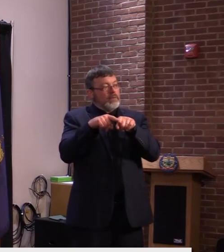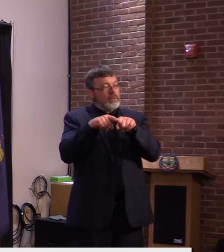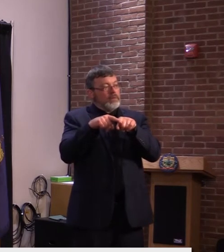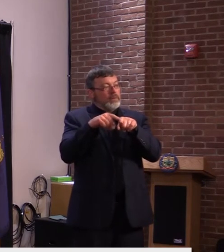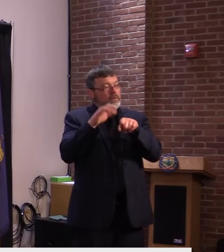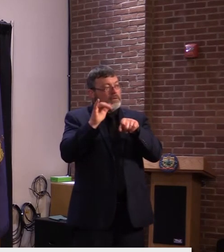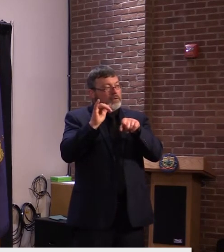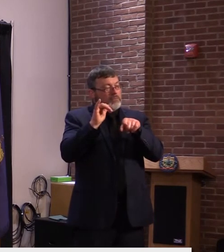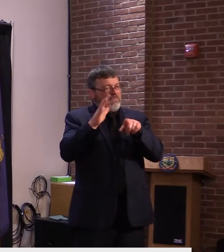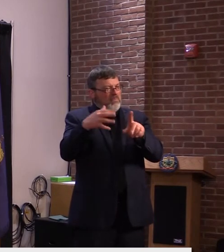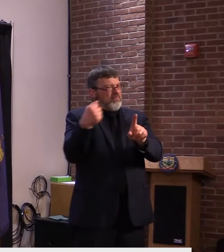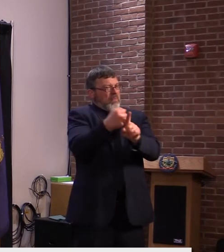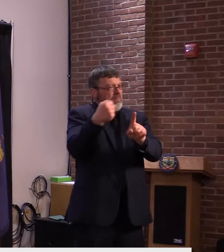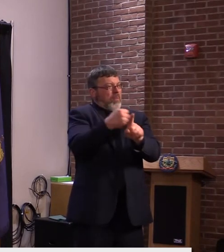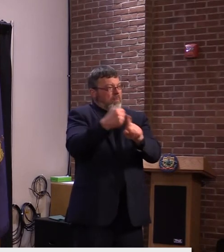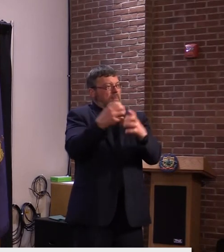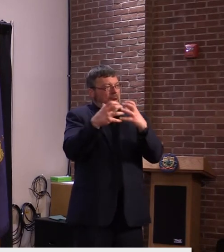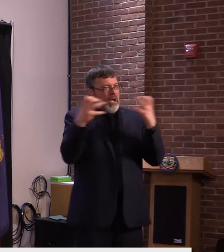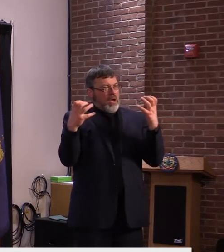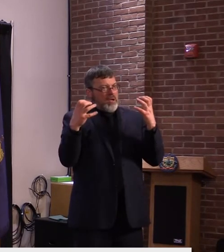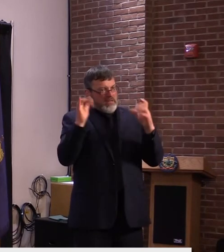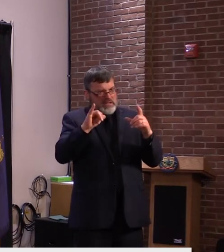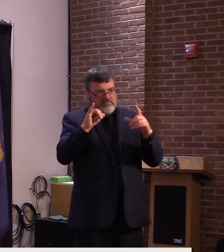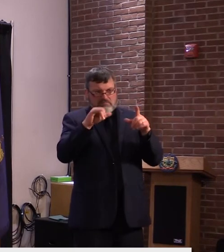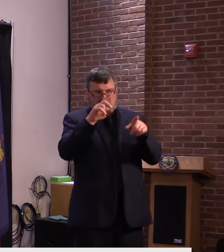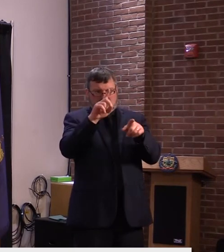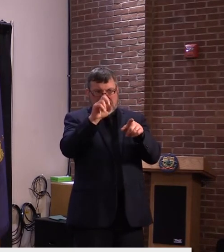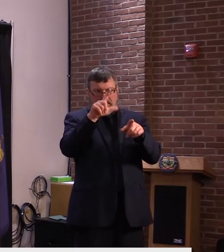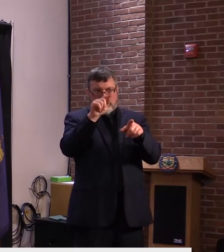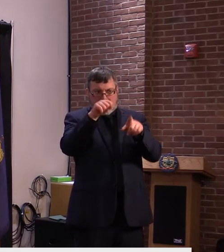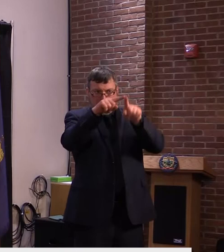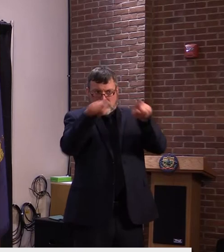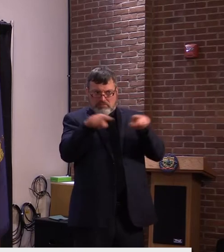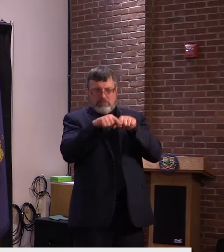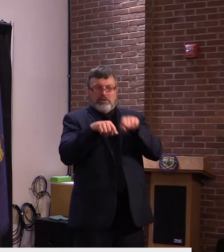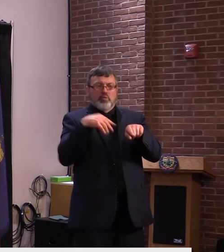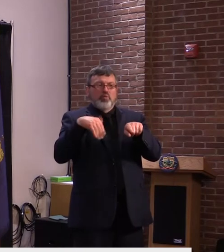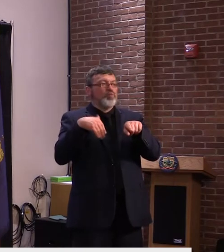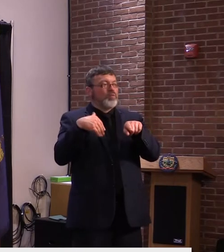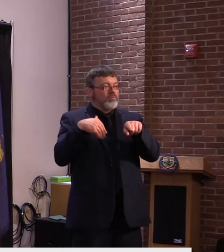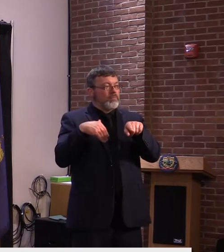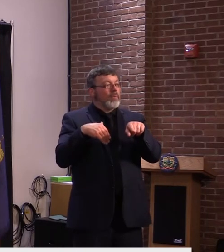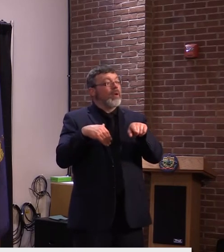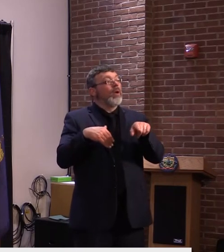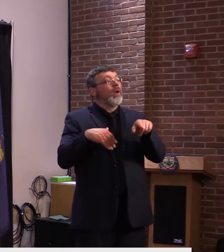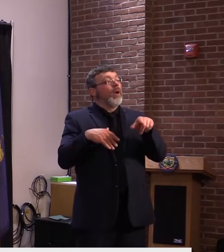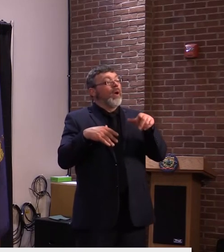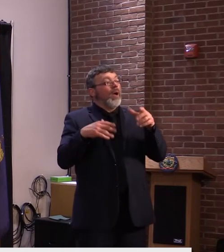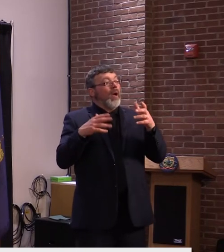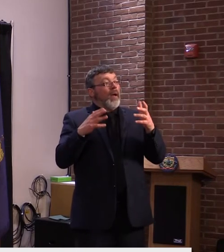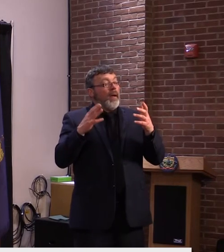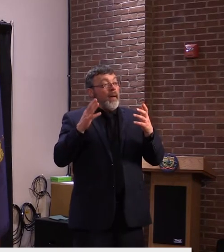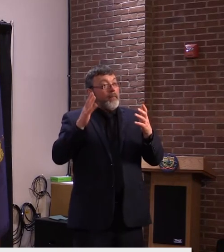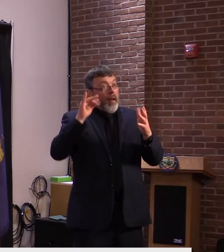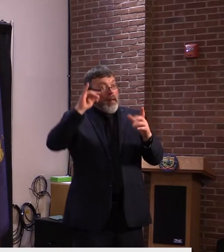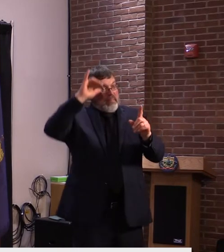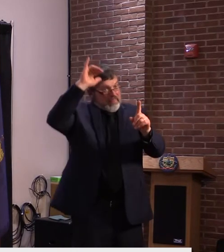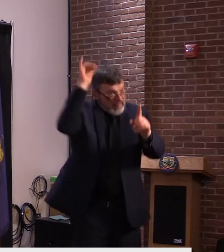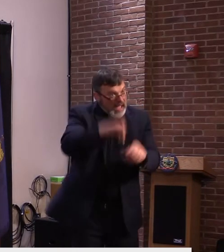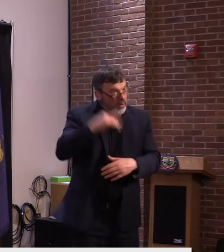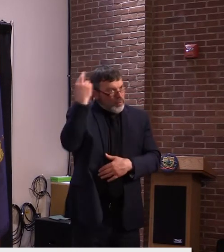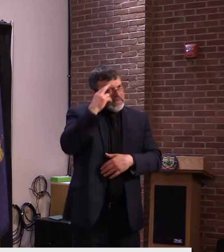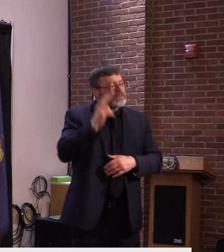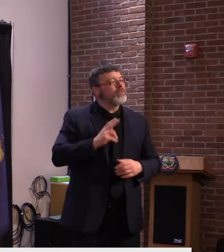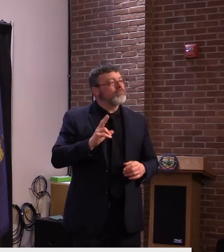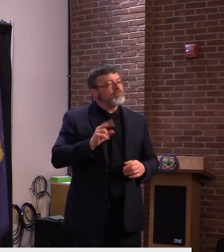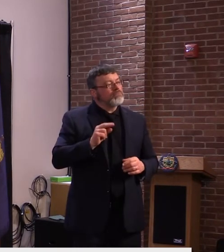not, maybe not, I don't have anything to base this on other than the length of stay in the